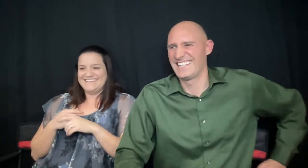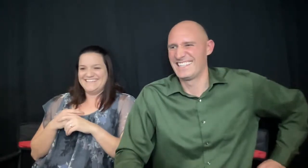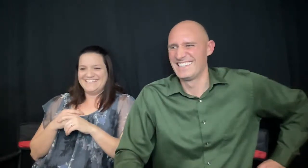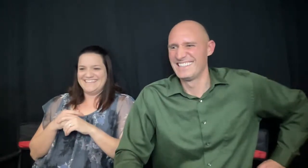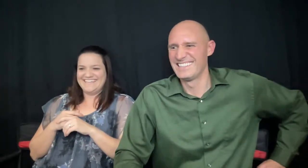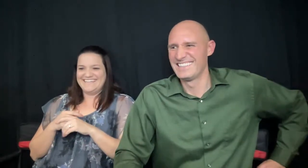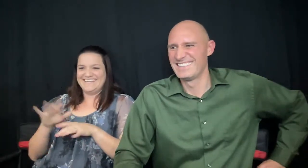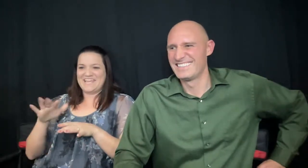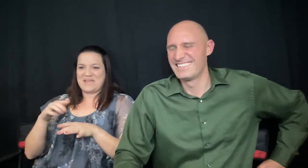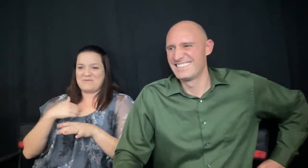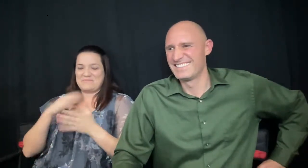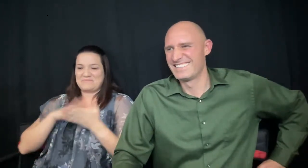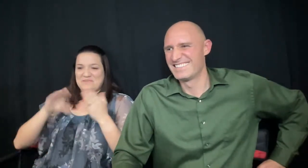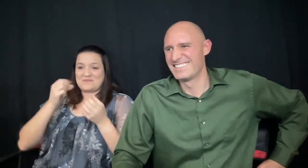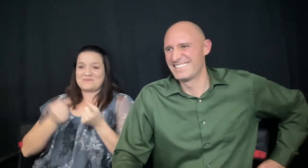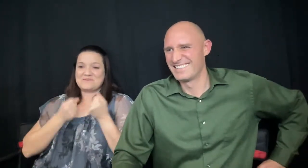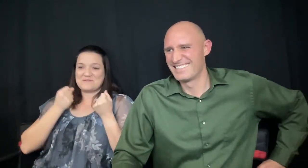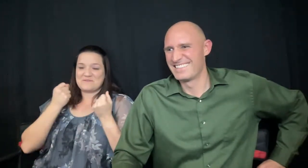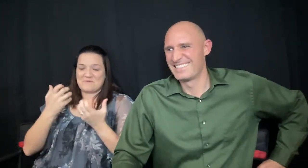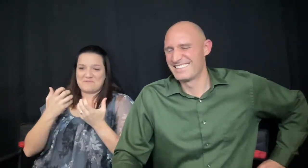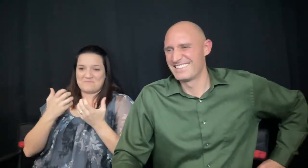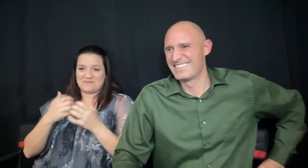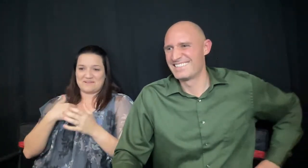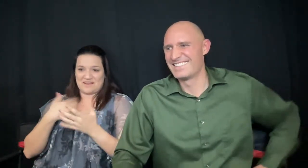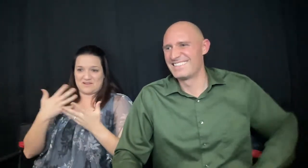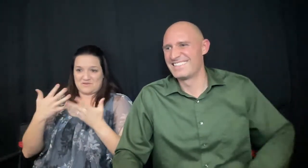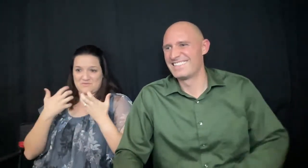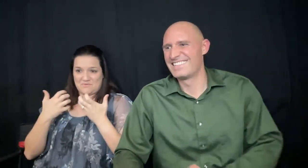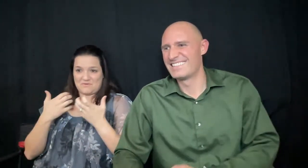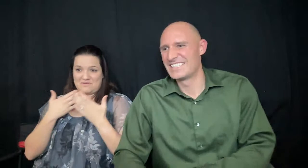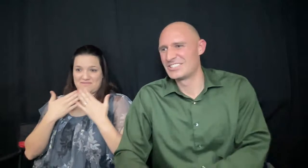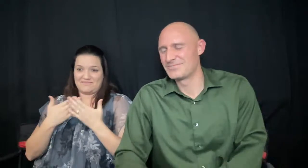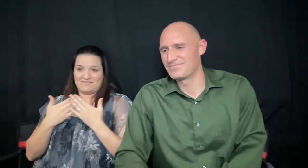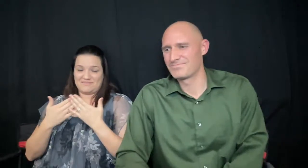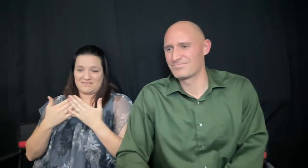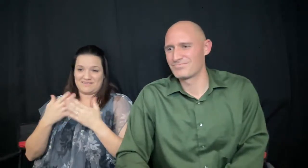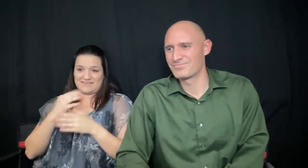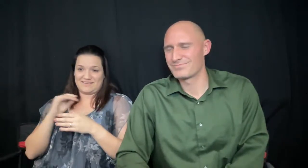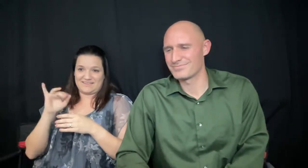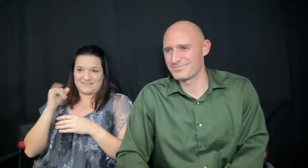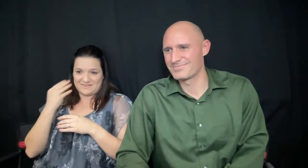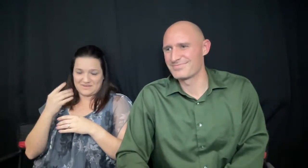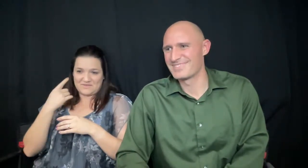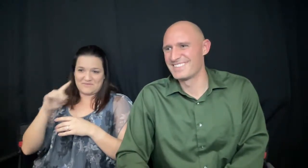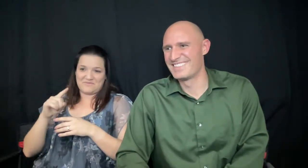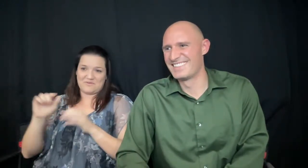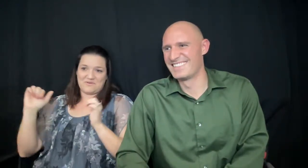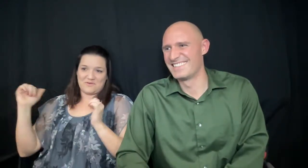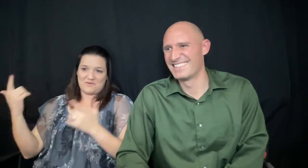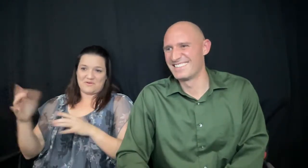so I've learned so much, and I just want to thank you, Chris and Ms. Johnny, for all you dedicated